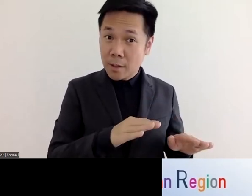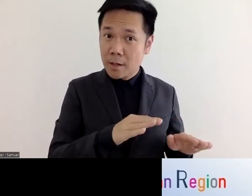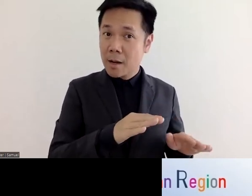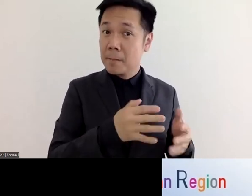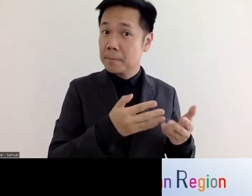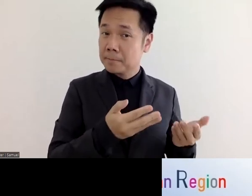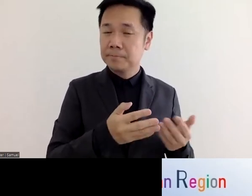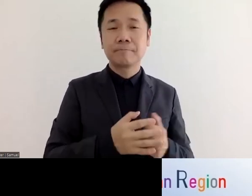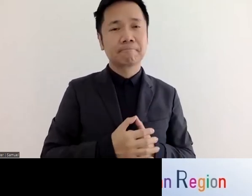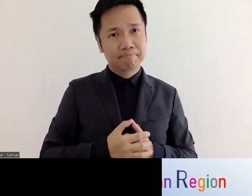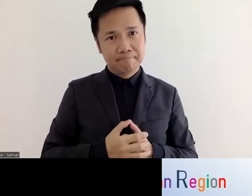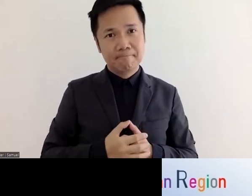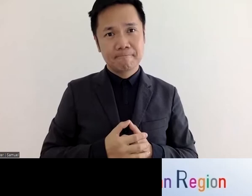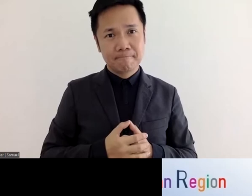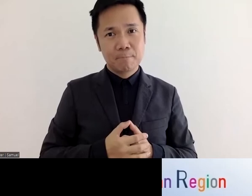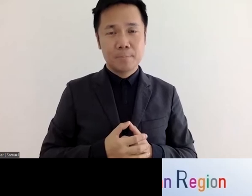I am